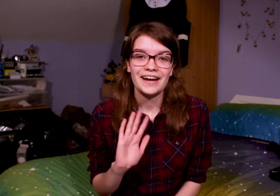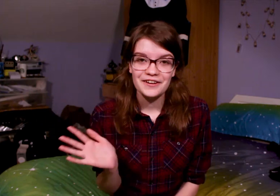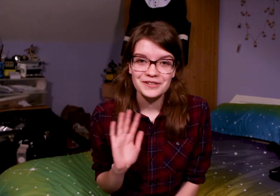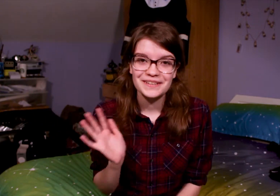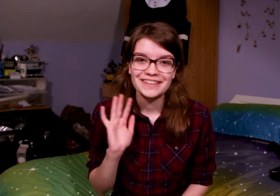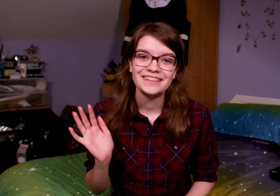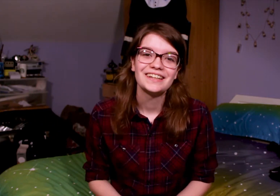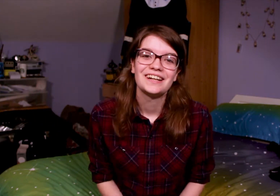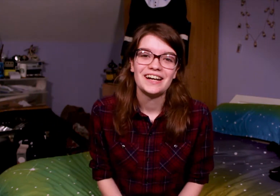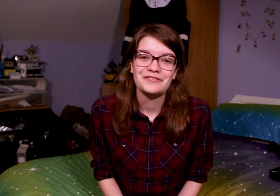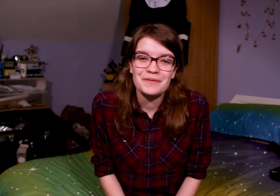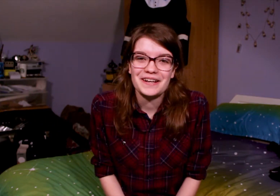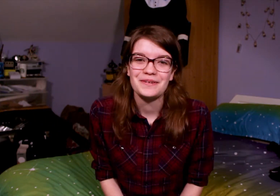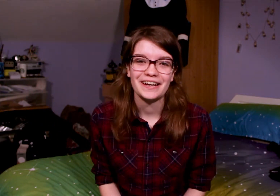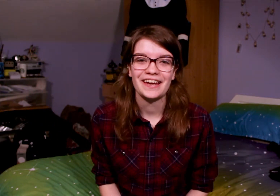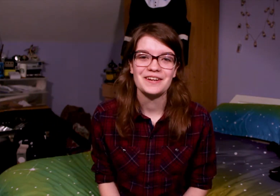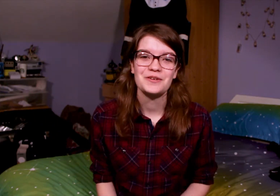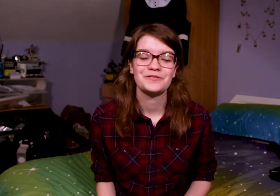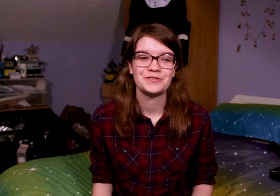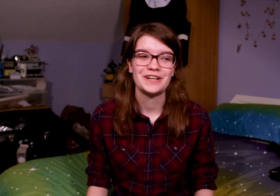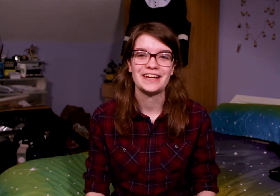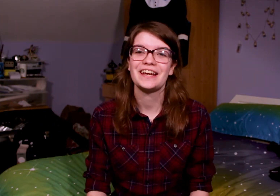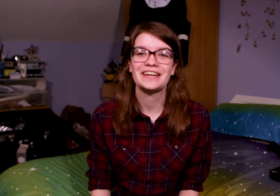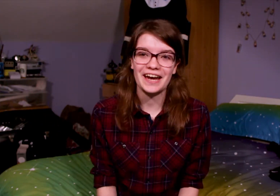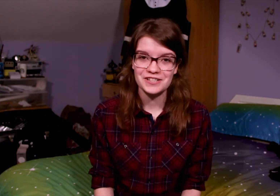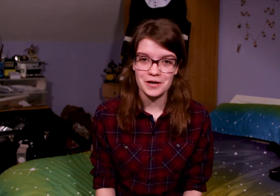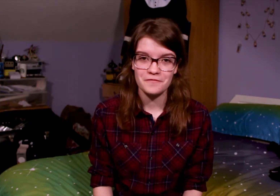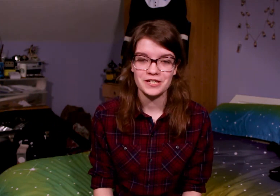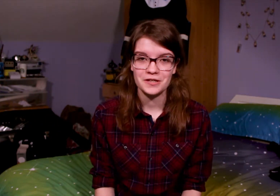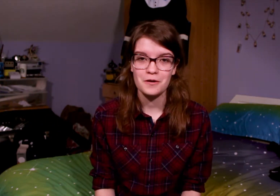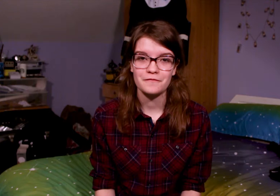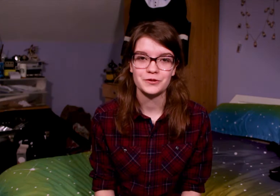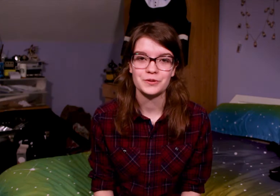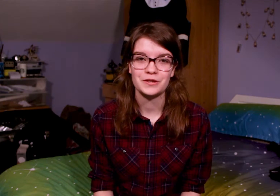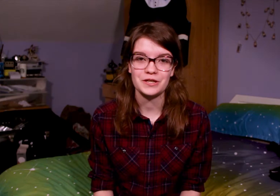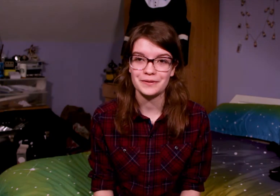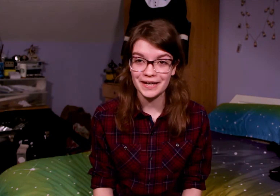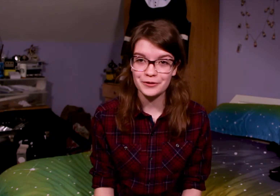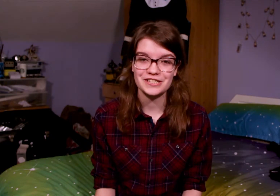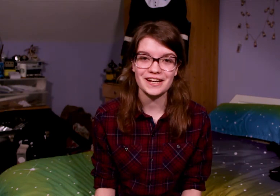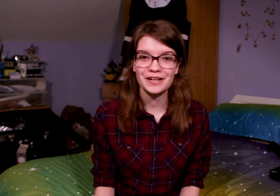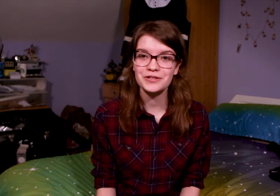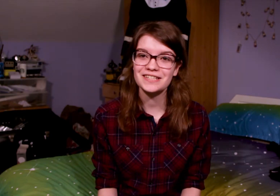Hi everyone! Rebecca back again for another catch-up video for the UEA, British Sign Language